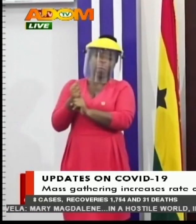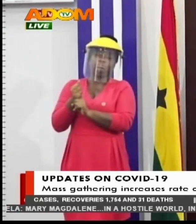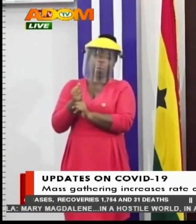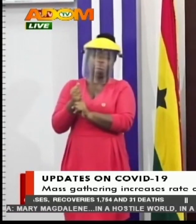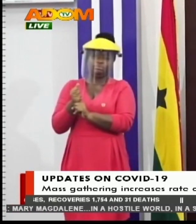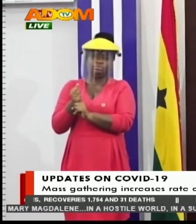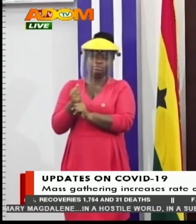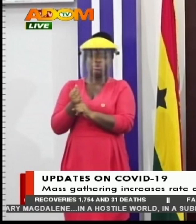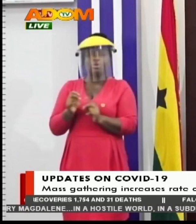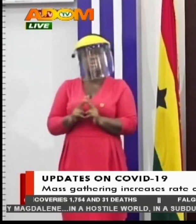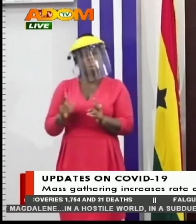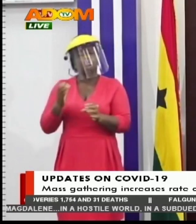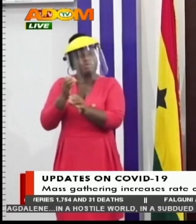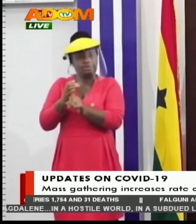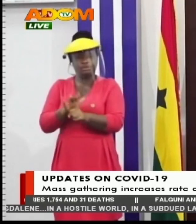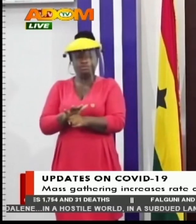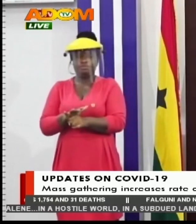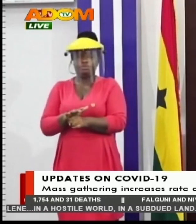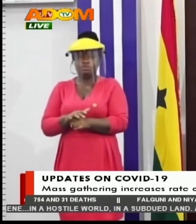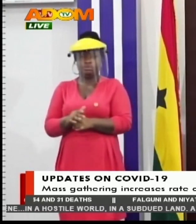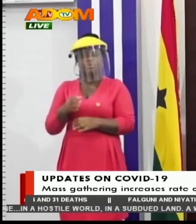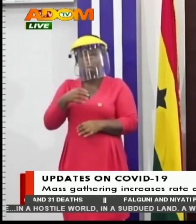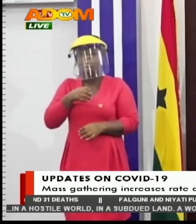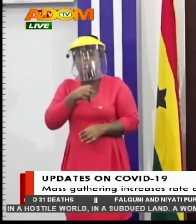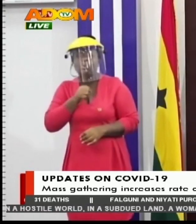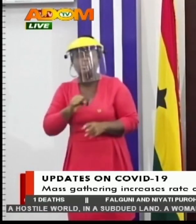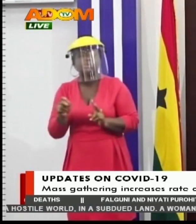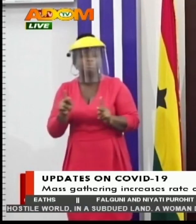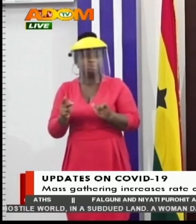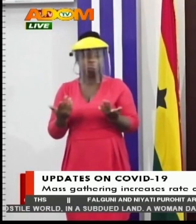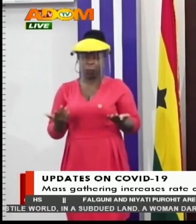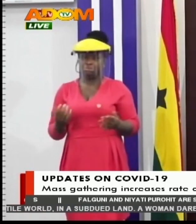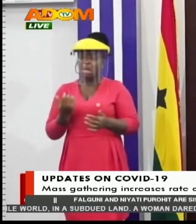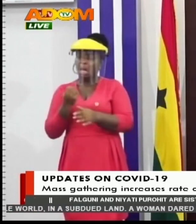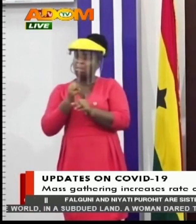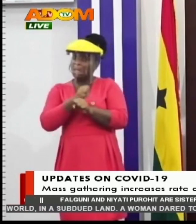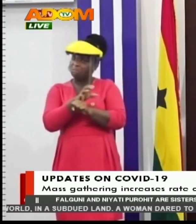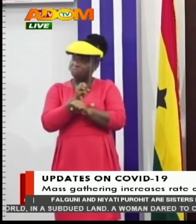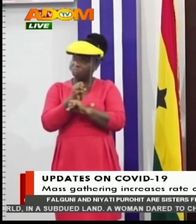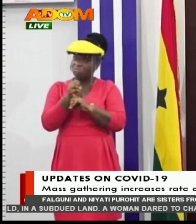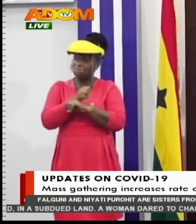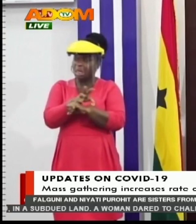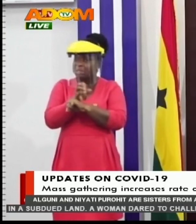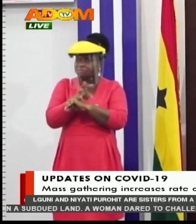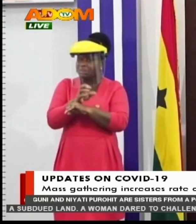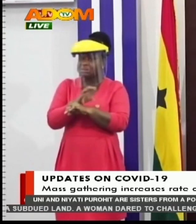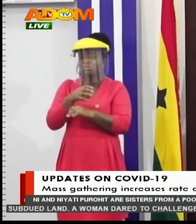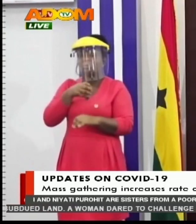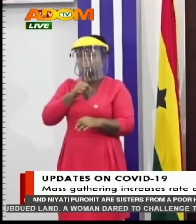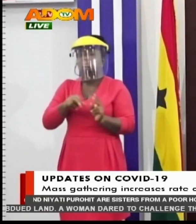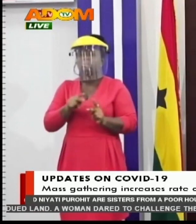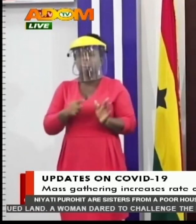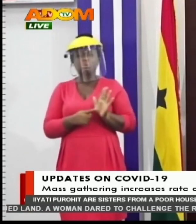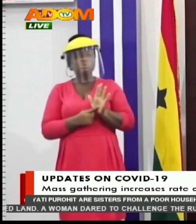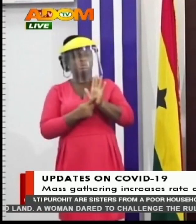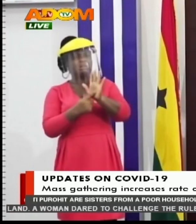assistance. For the elderly and for persons who have underlying health conditions, it's important that immediately you feel